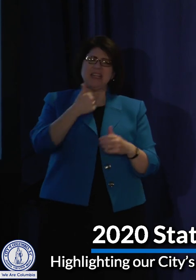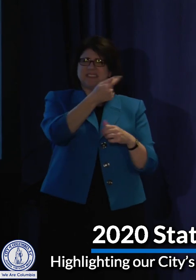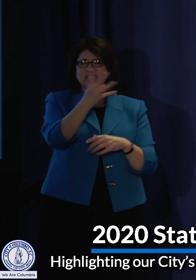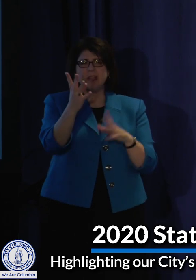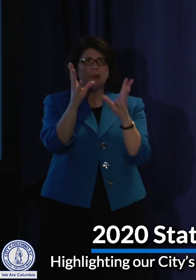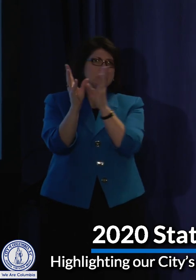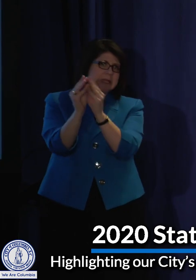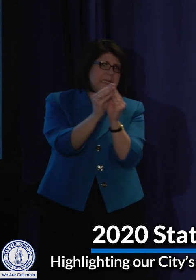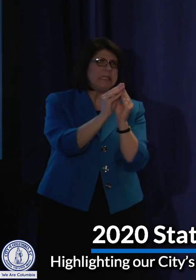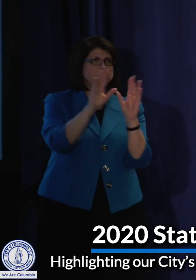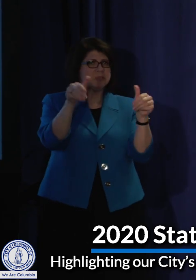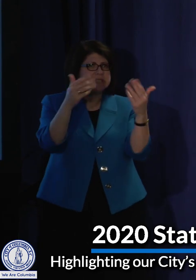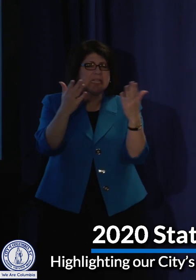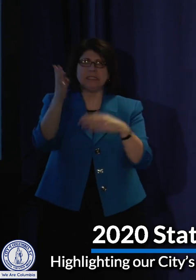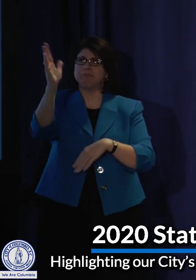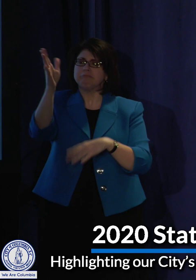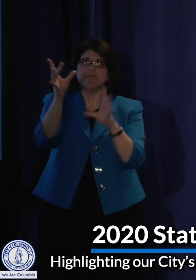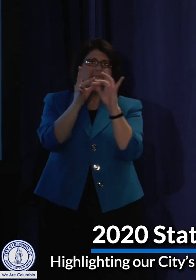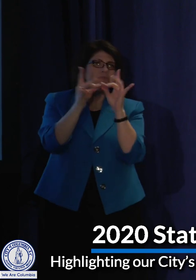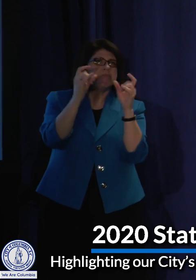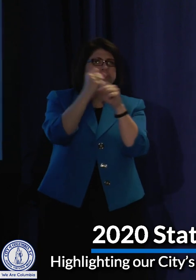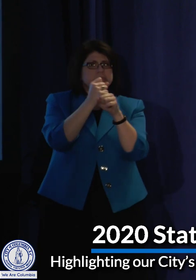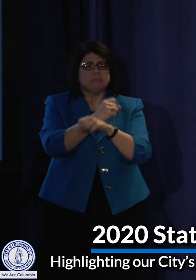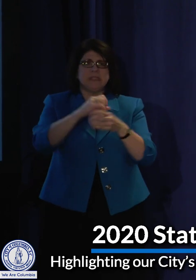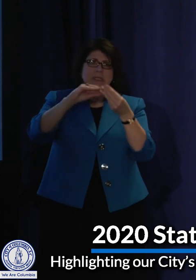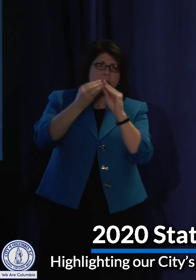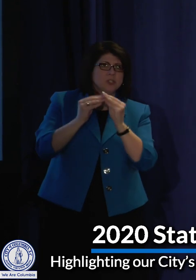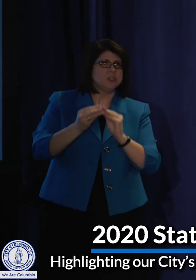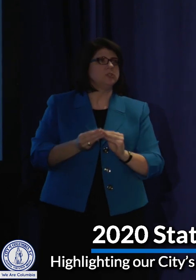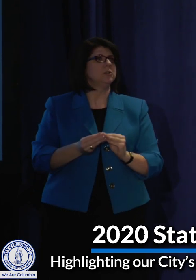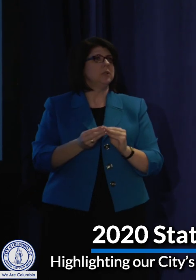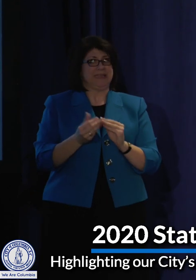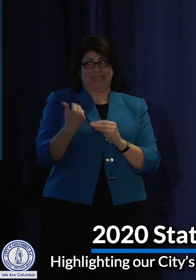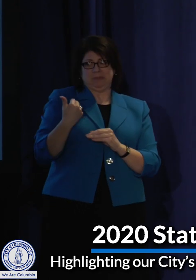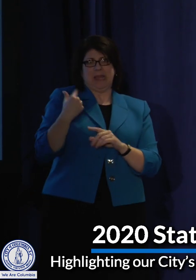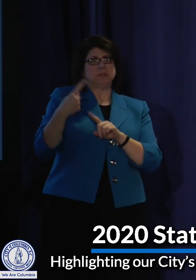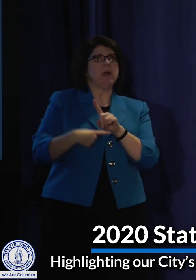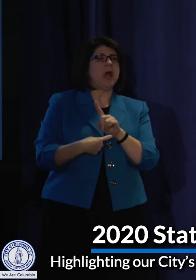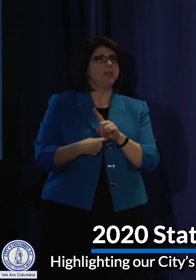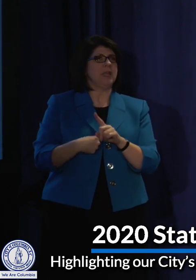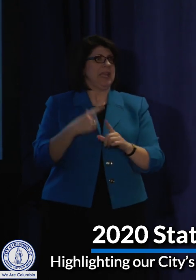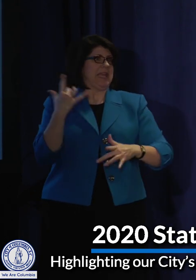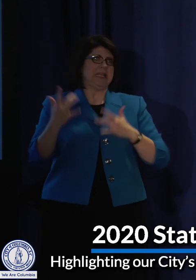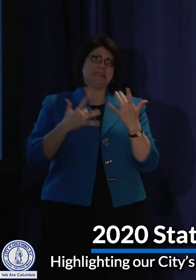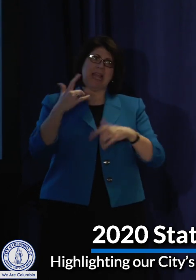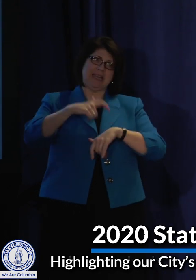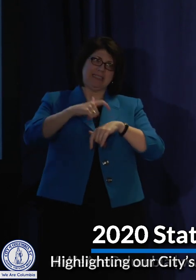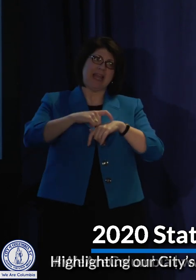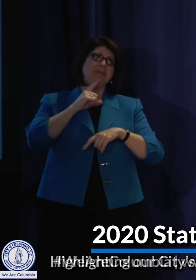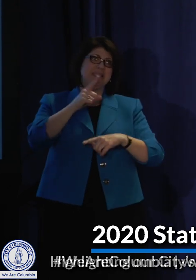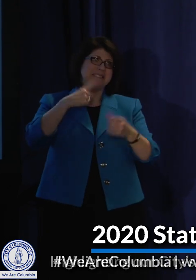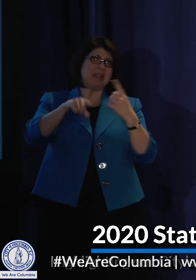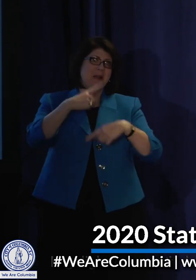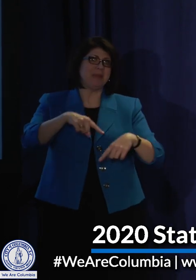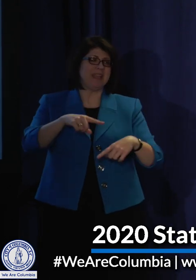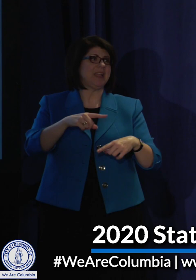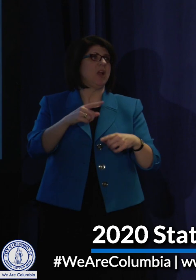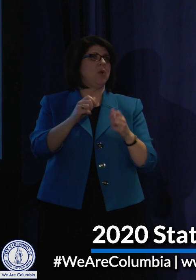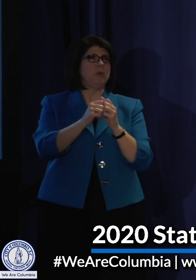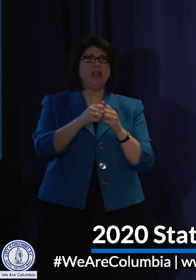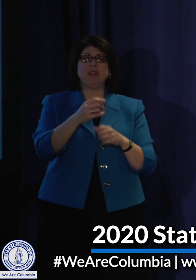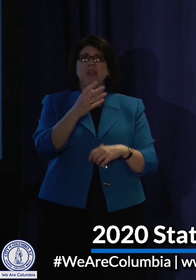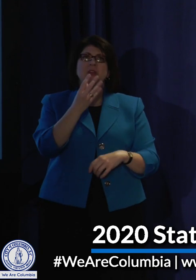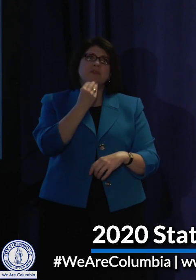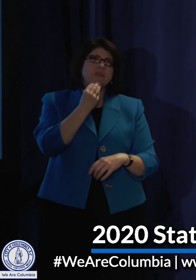and presented important findings and recommendations to City Council just this last month. Exciting times ahead in addressing food